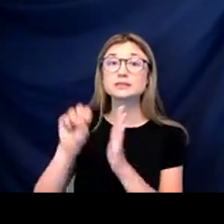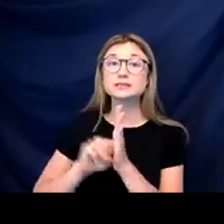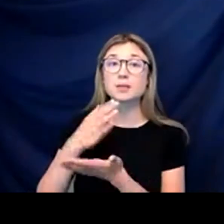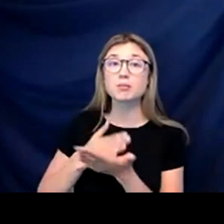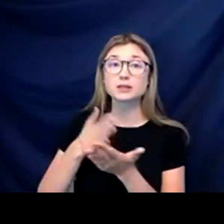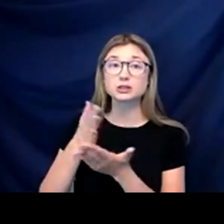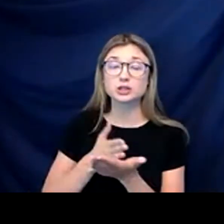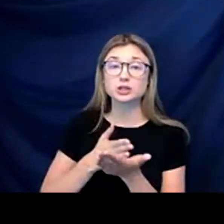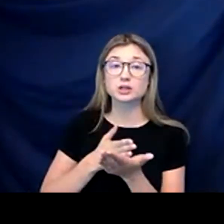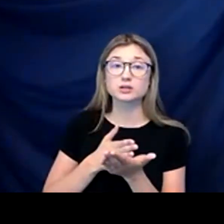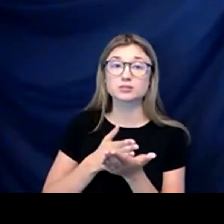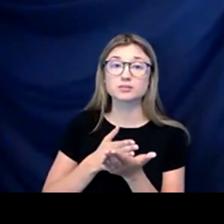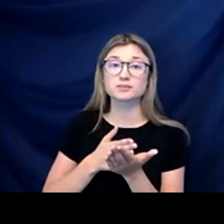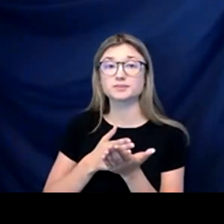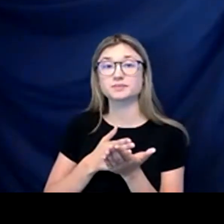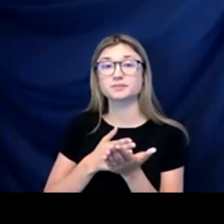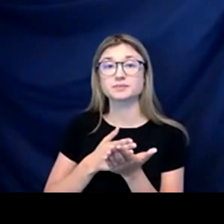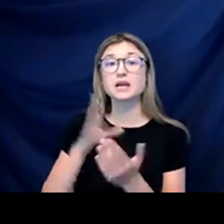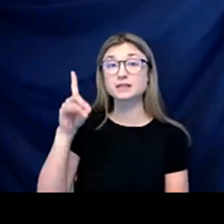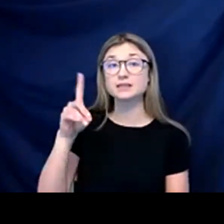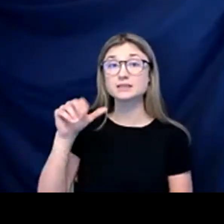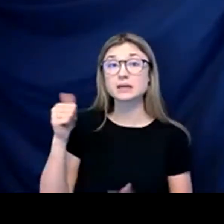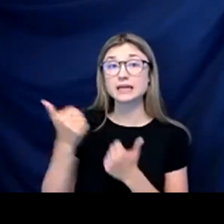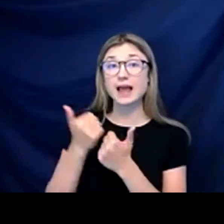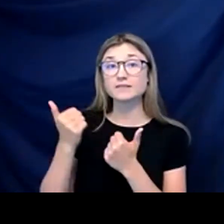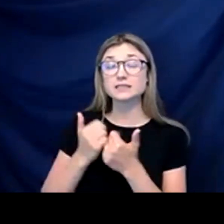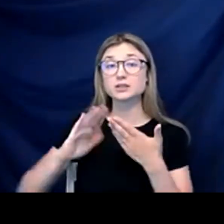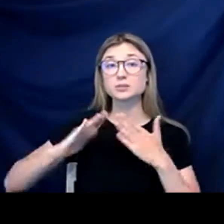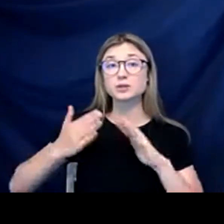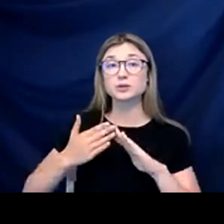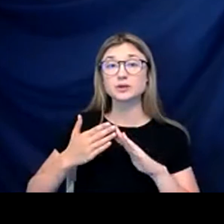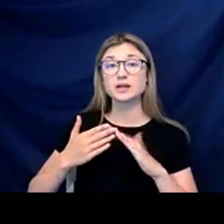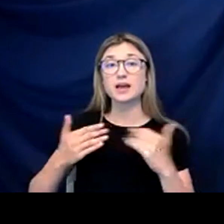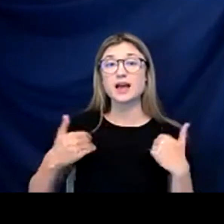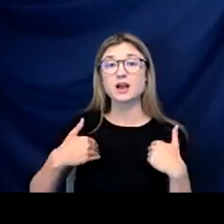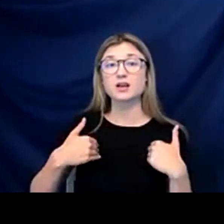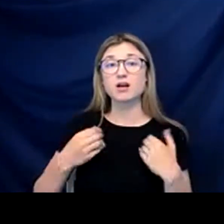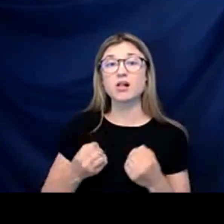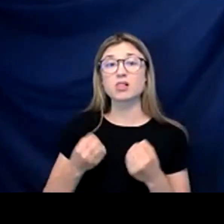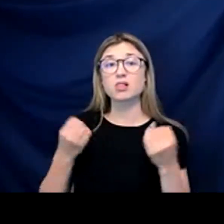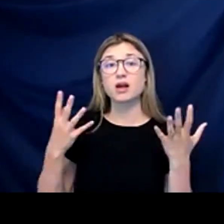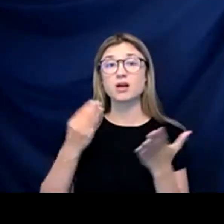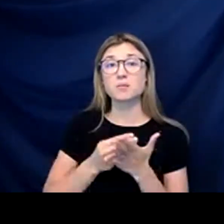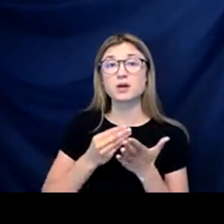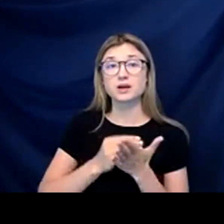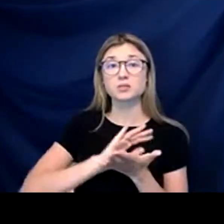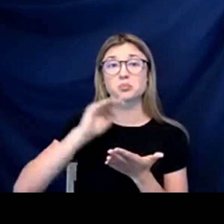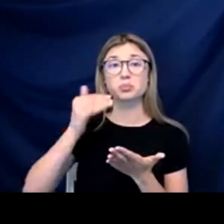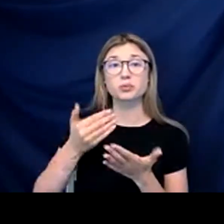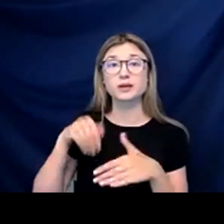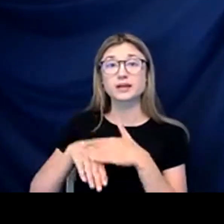The disability advocacy community had a large appropriations ask going into the session for